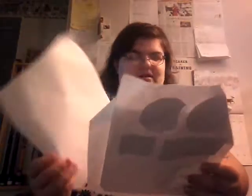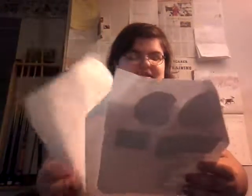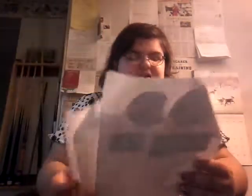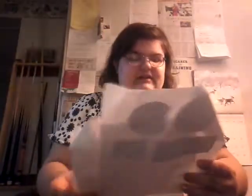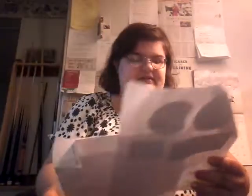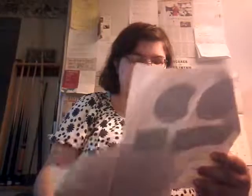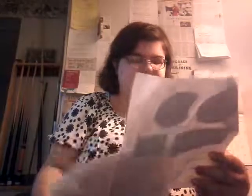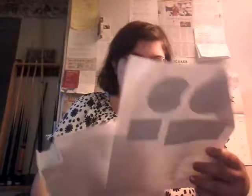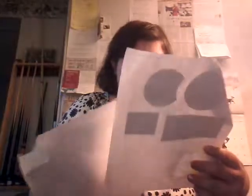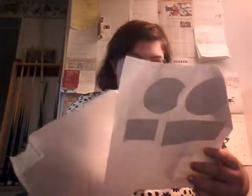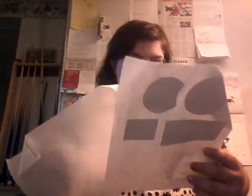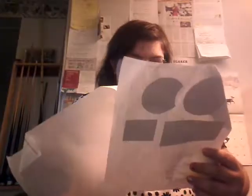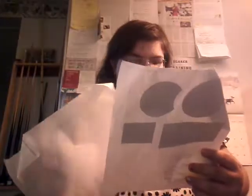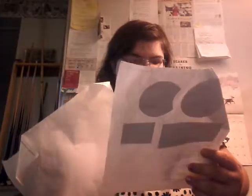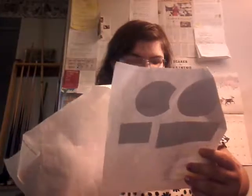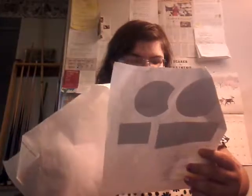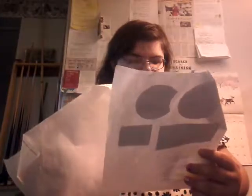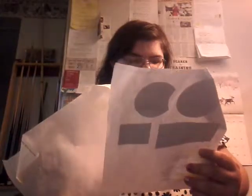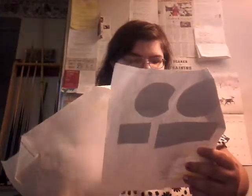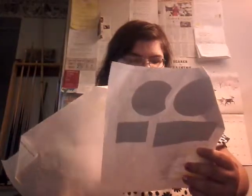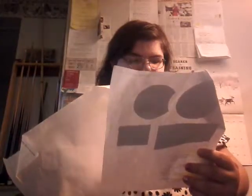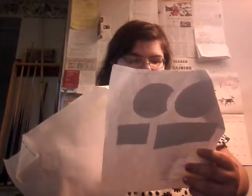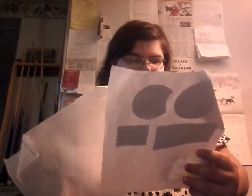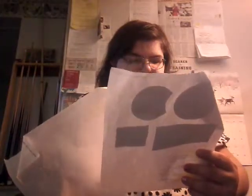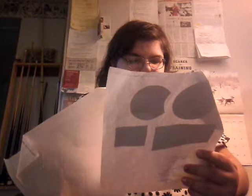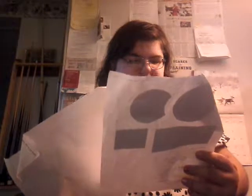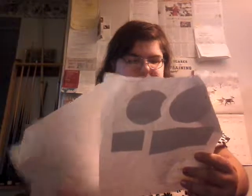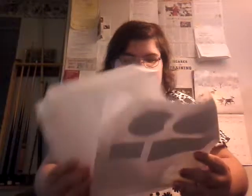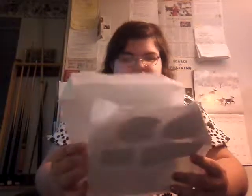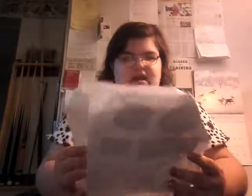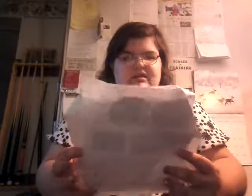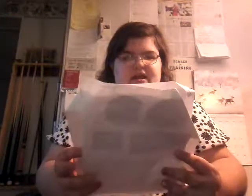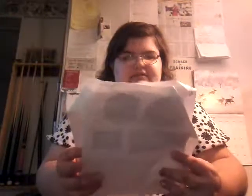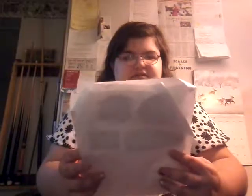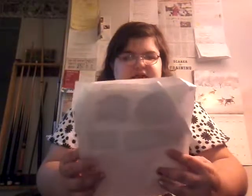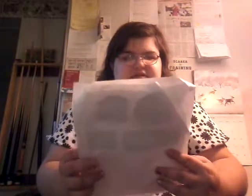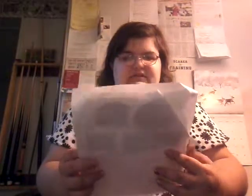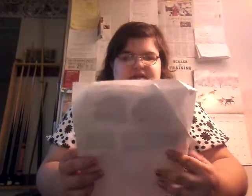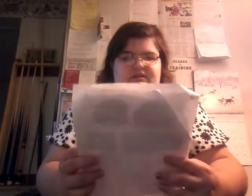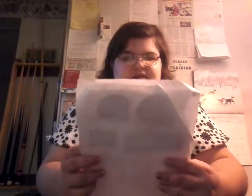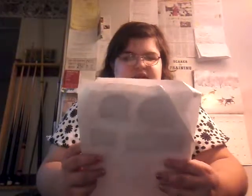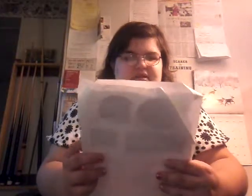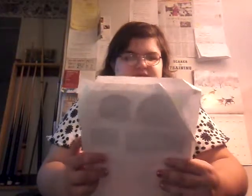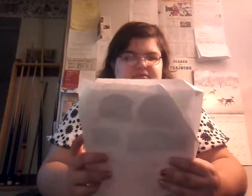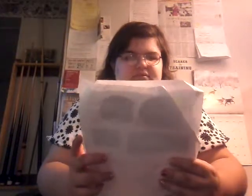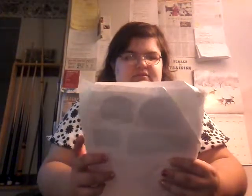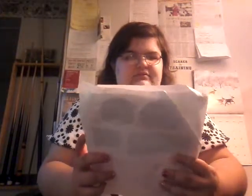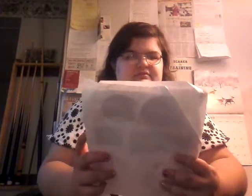clearly because I have some underlined and like put on here. And then there's some that I didn't underline.